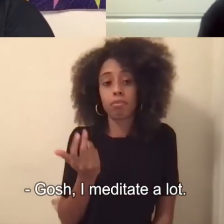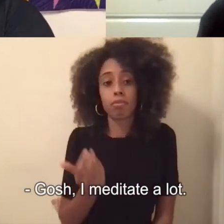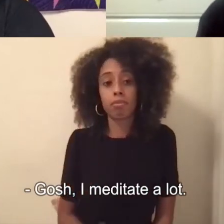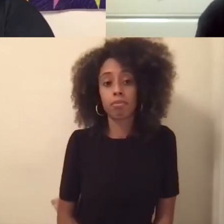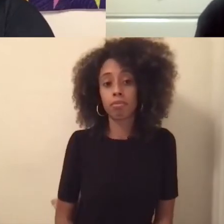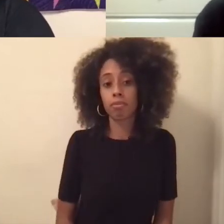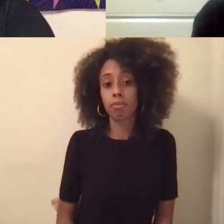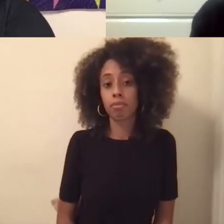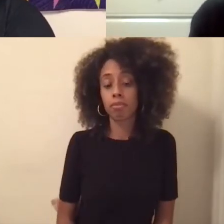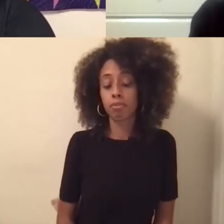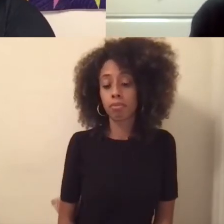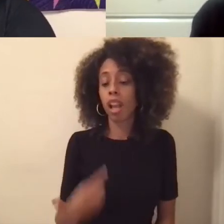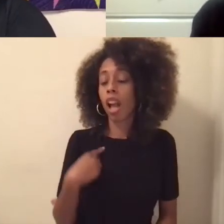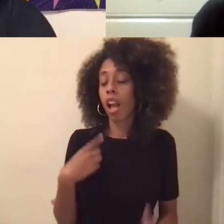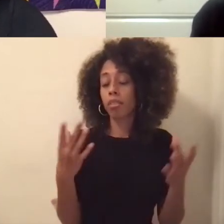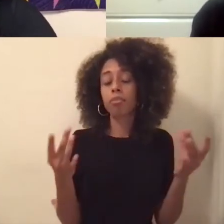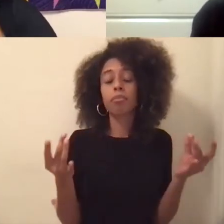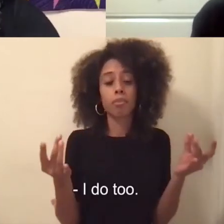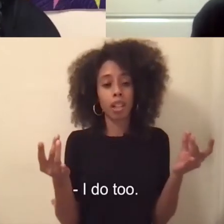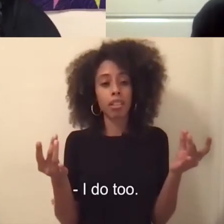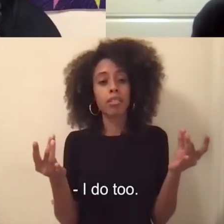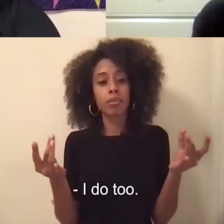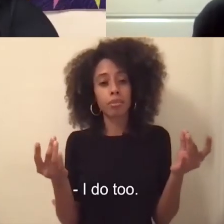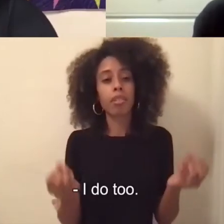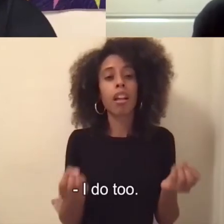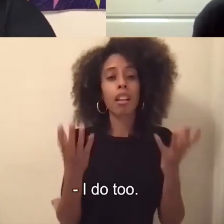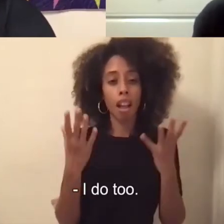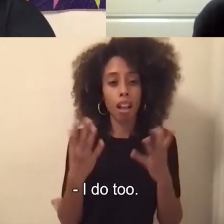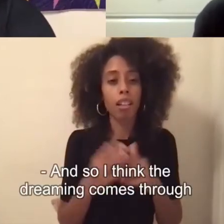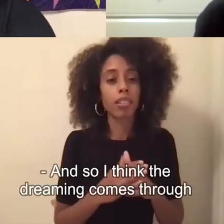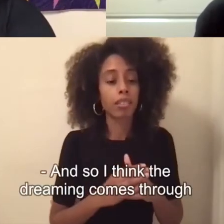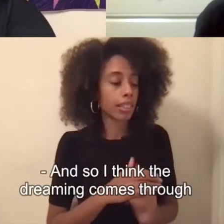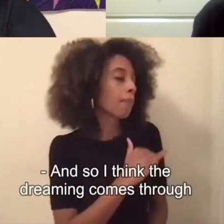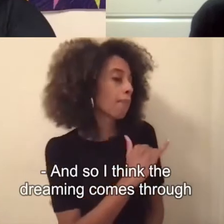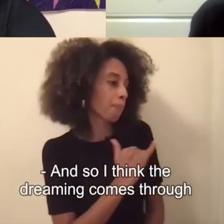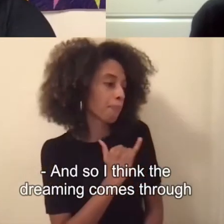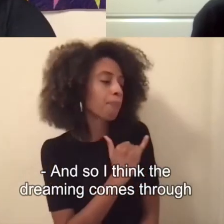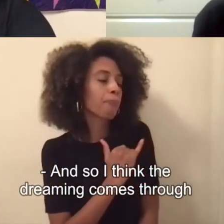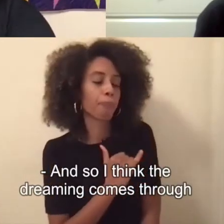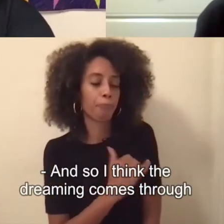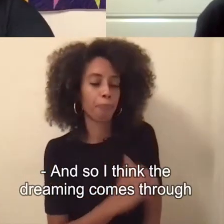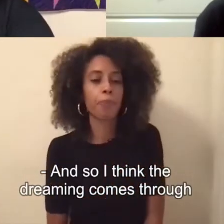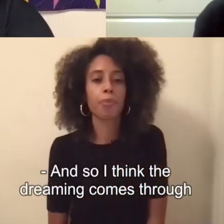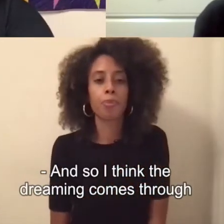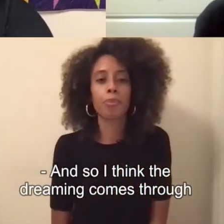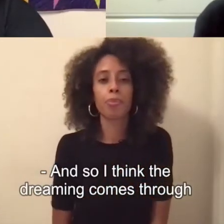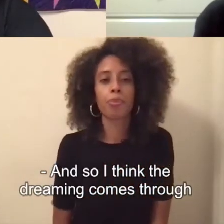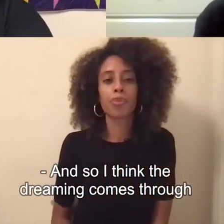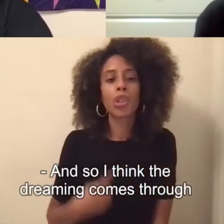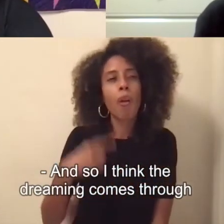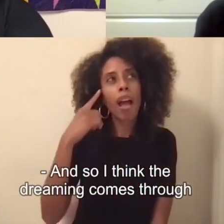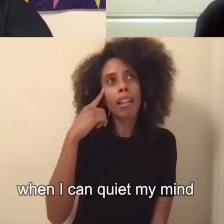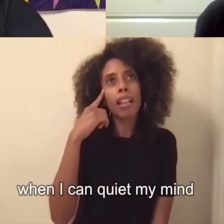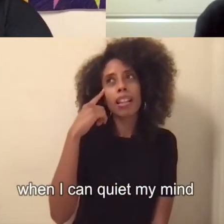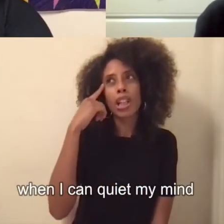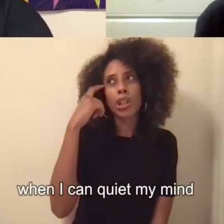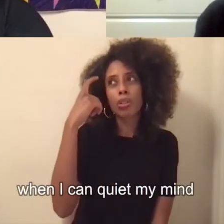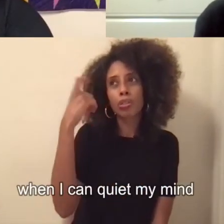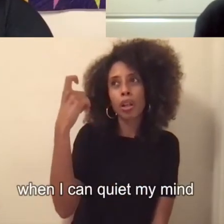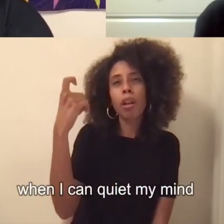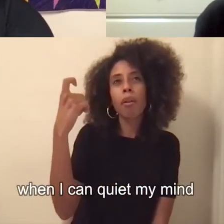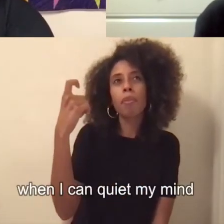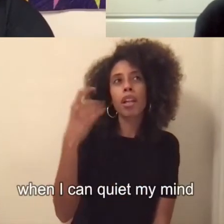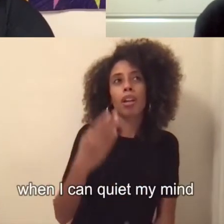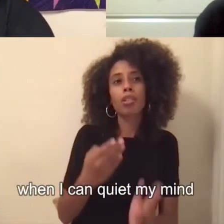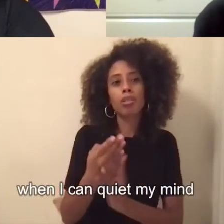I meditate a lot. Yeah, I do too. Yeah. And so I think the dreaming comes through when I can quiet